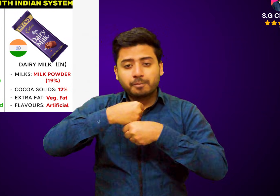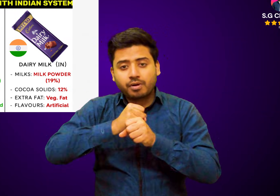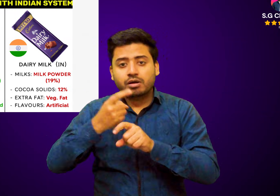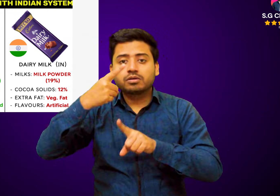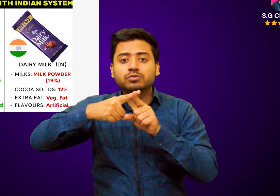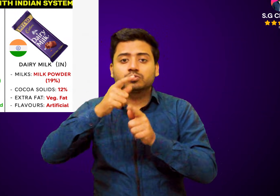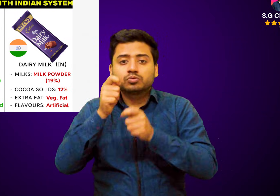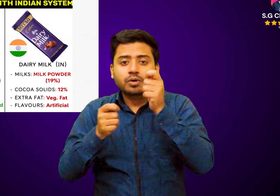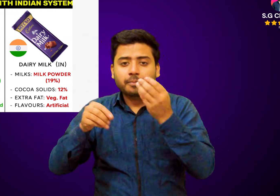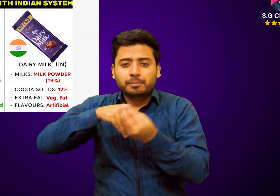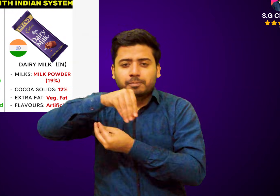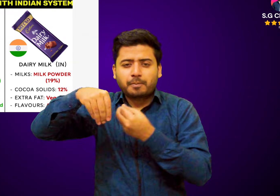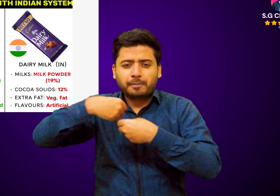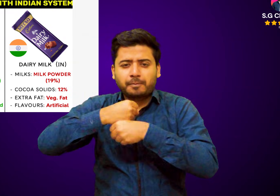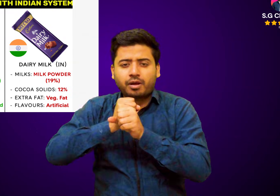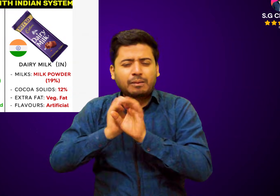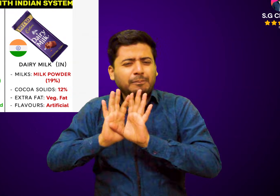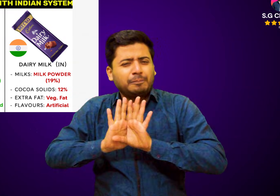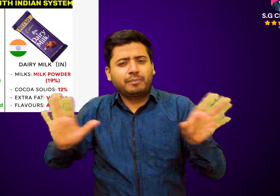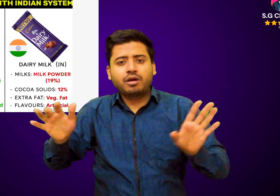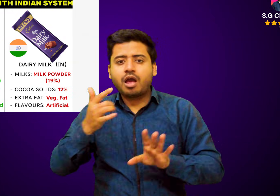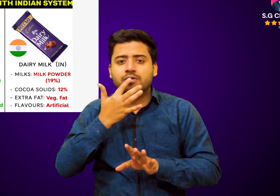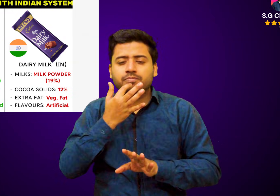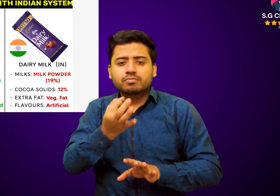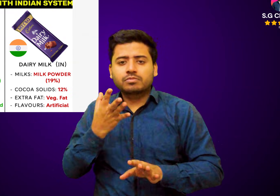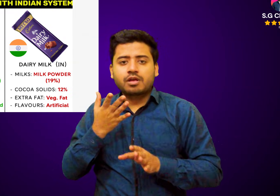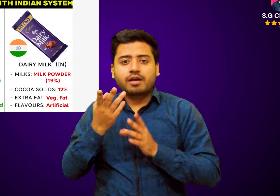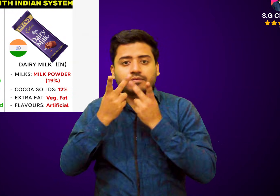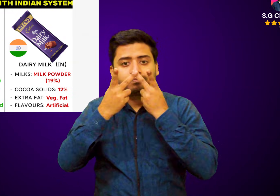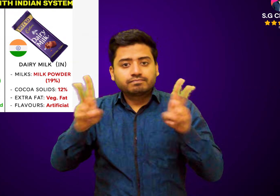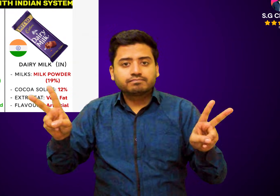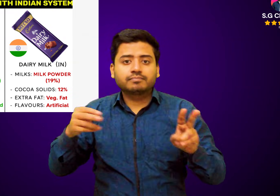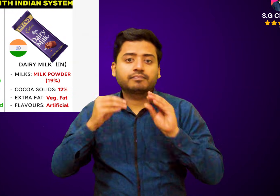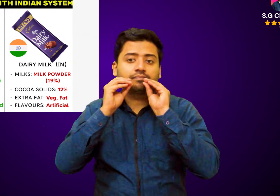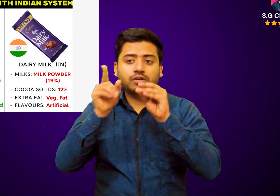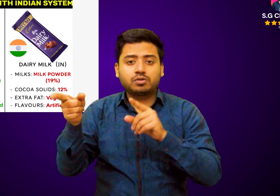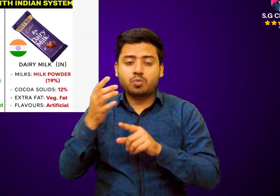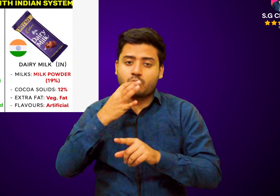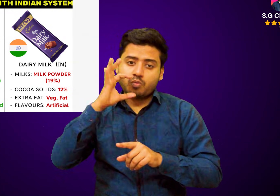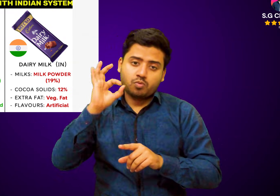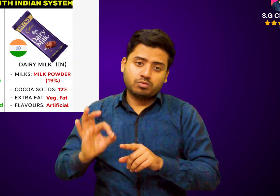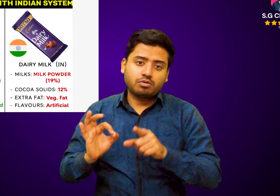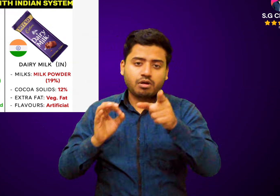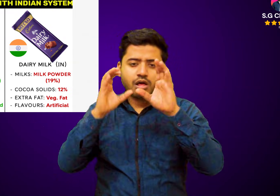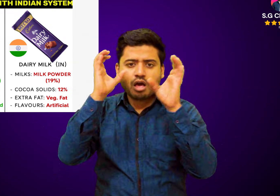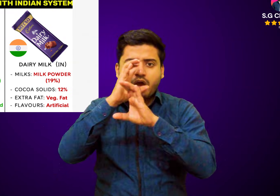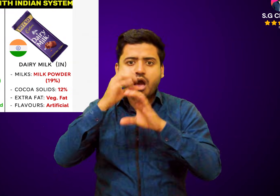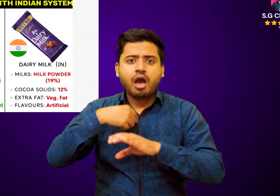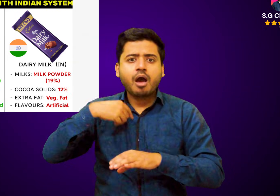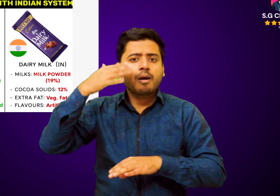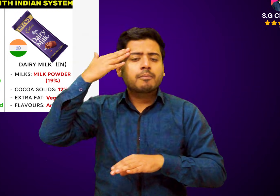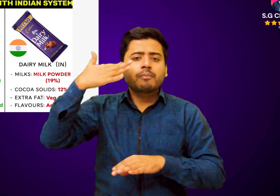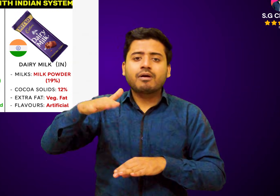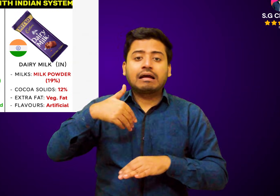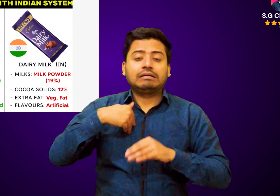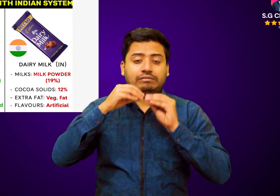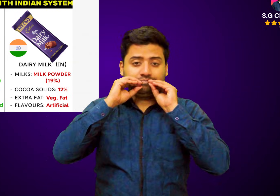a significant reduction in sugar compared to milk chocolate. Cascade, an Indian organic bean-to-bar brand that focuses